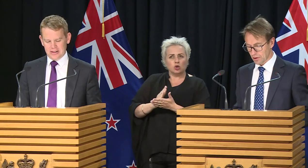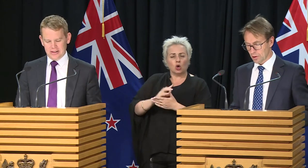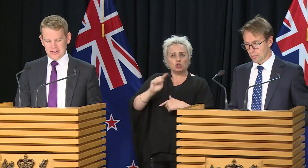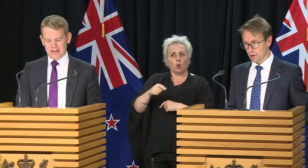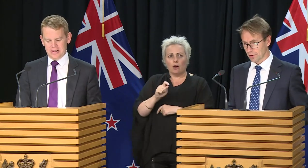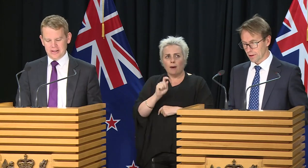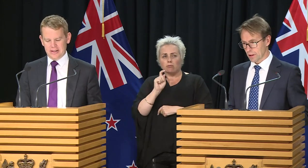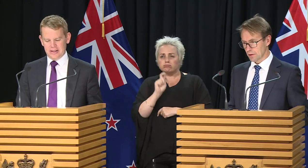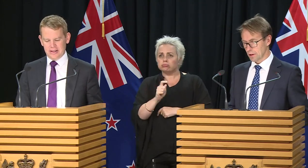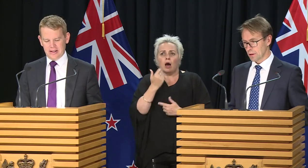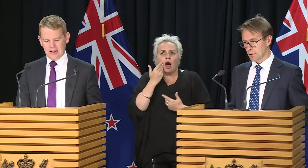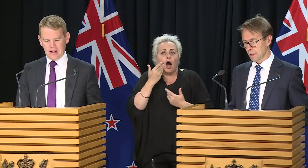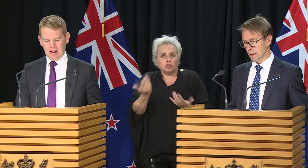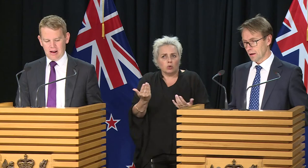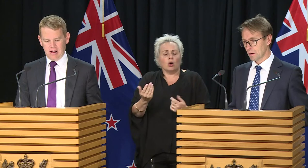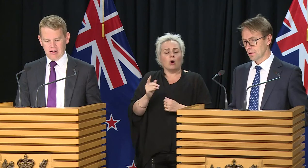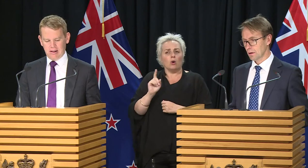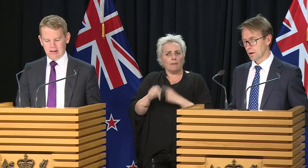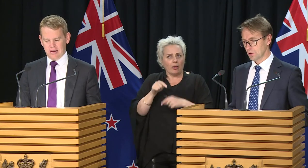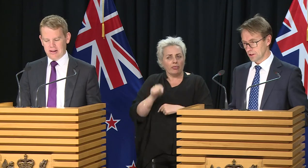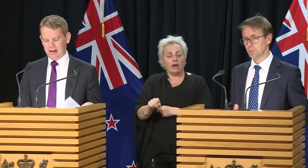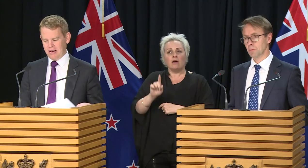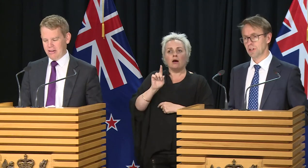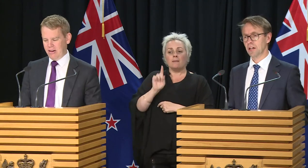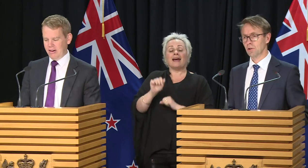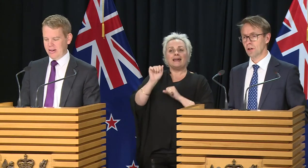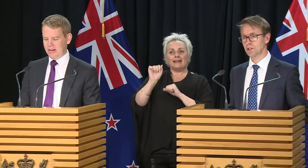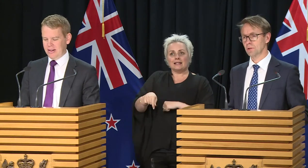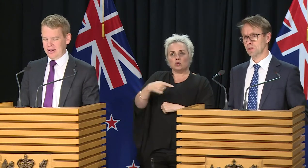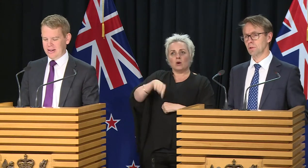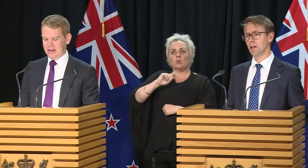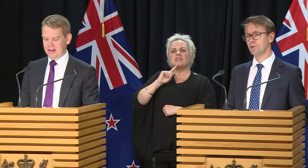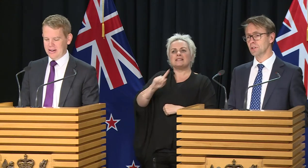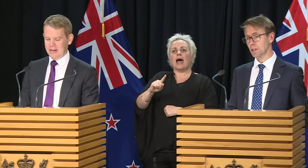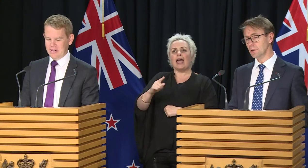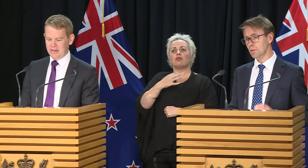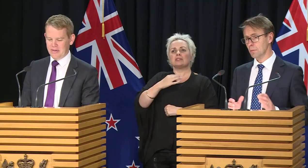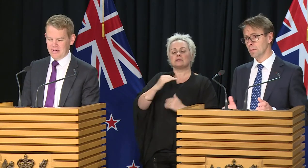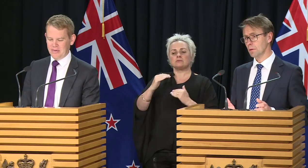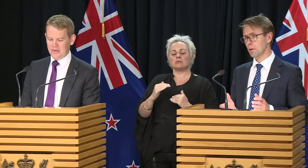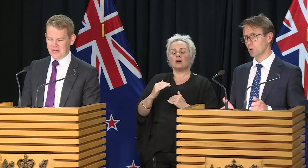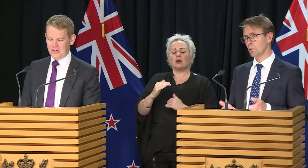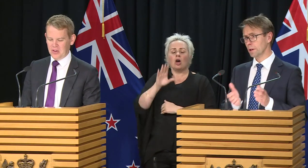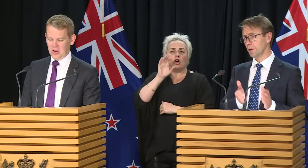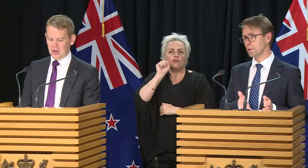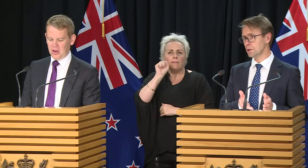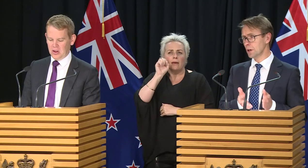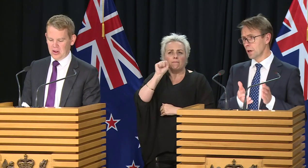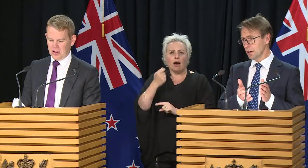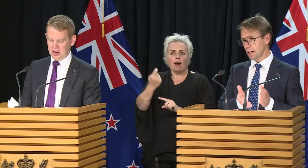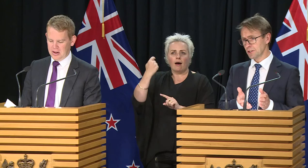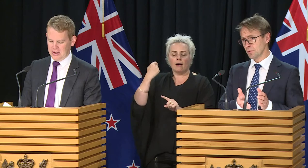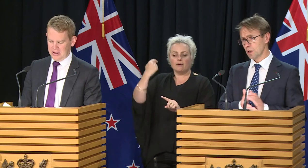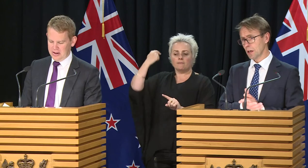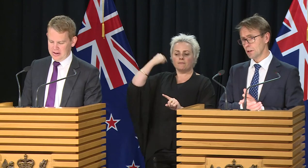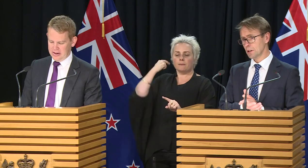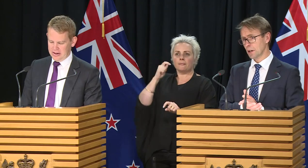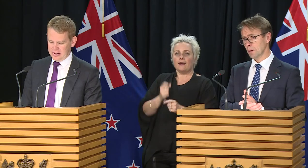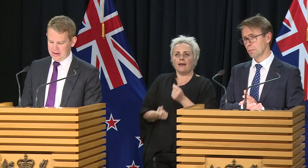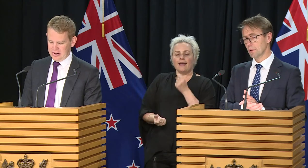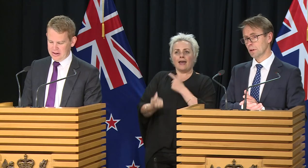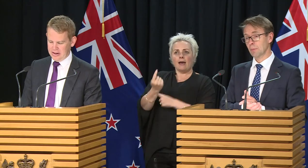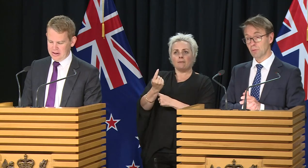responded to that earlier on. I think the... yes, we would categorise the risk. We have seen, recalling those cases we